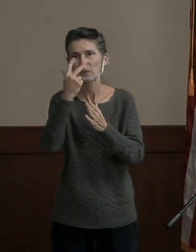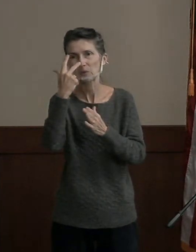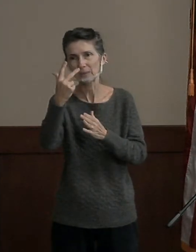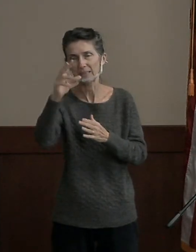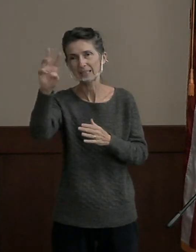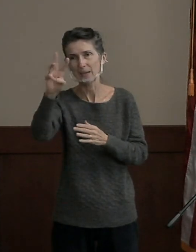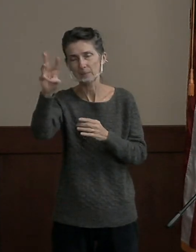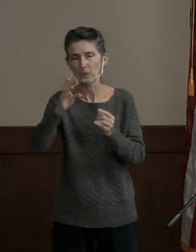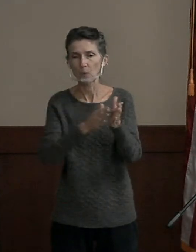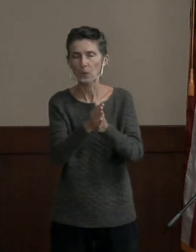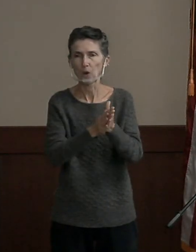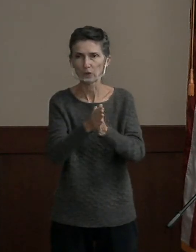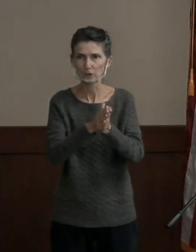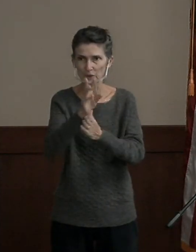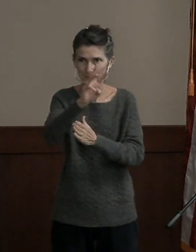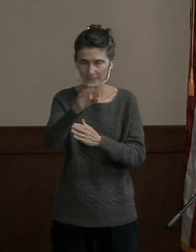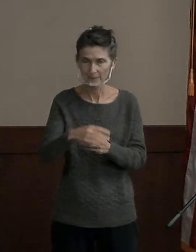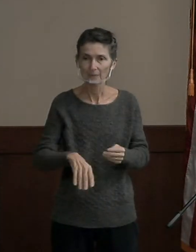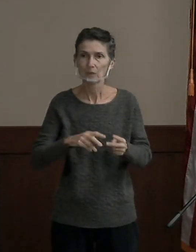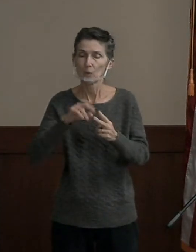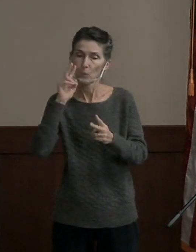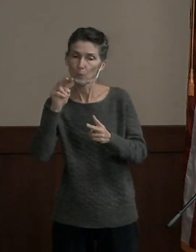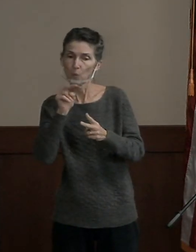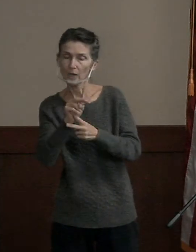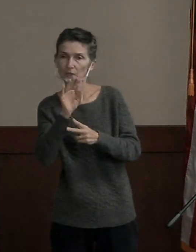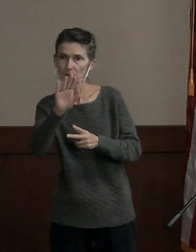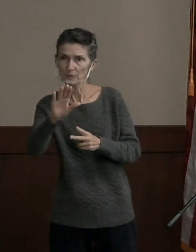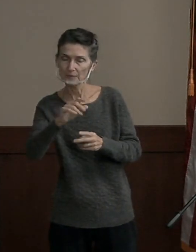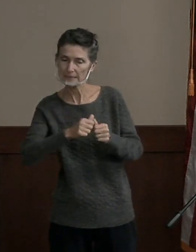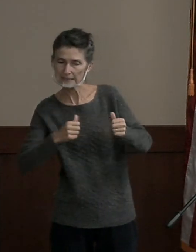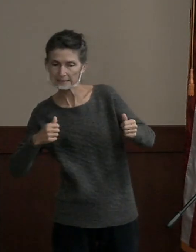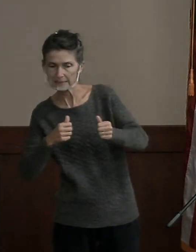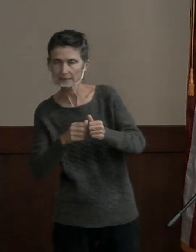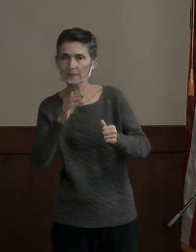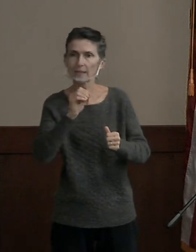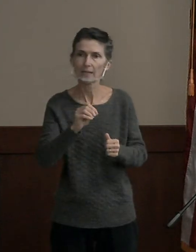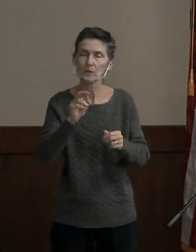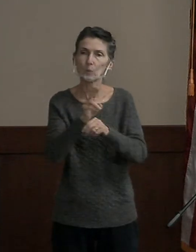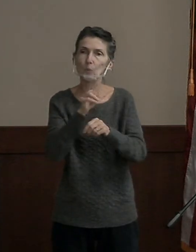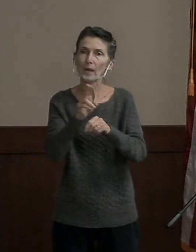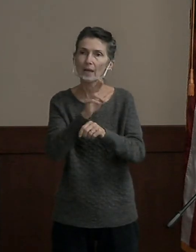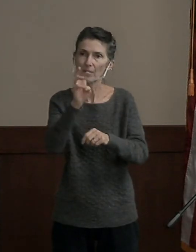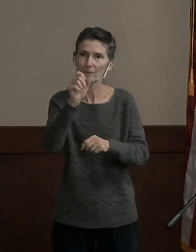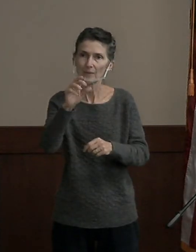Wash your hands, watch your distance, and wear a mask. So